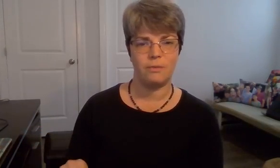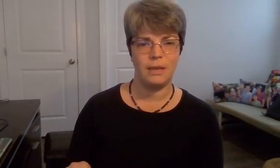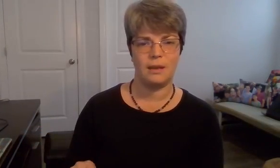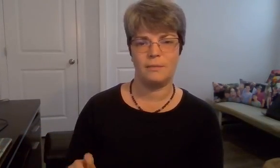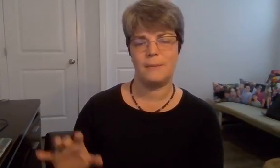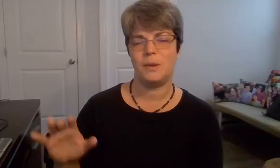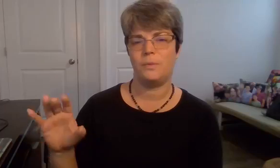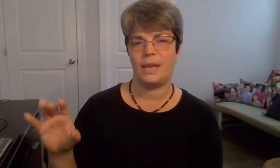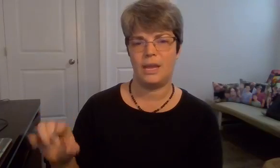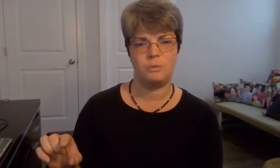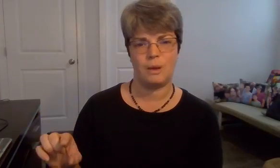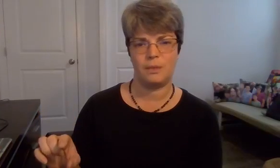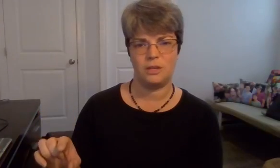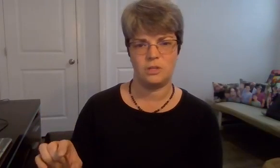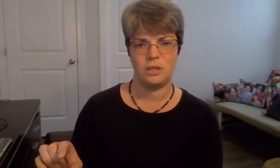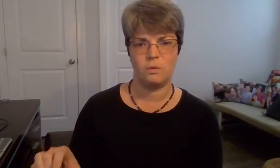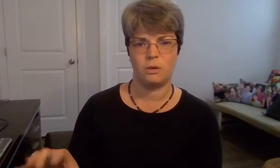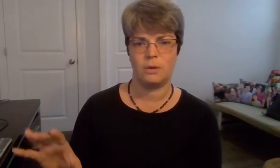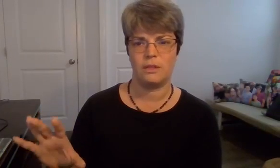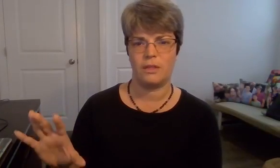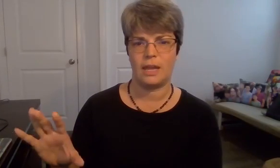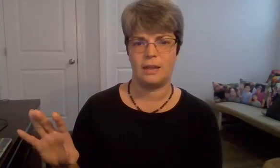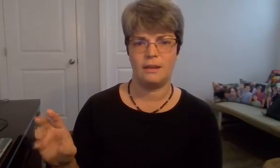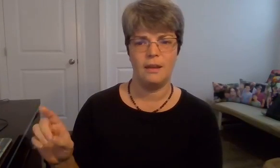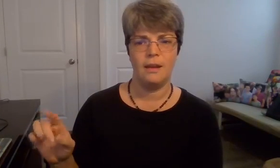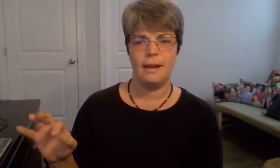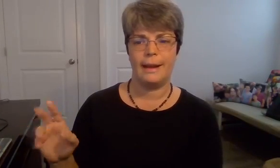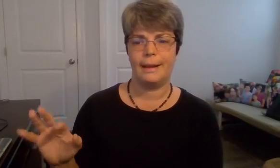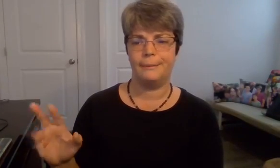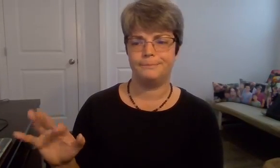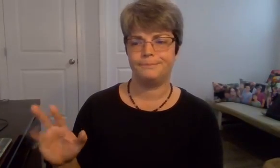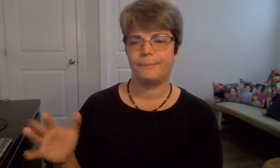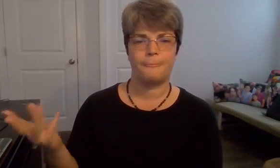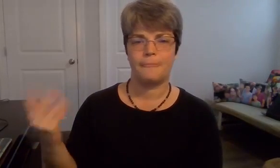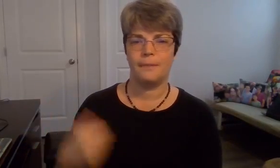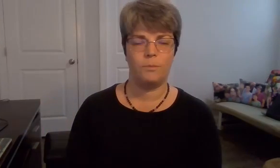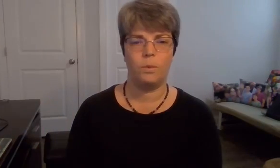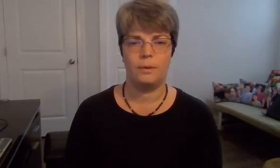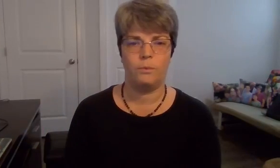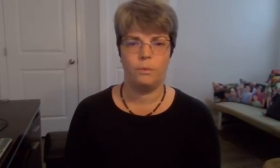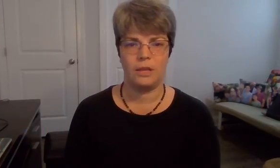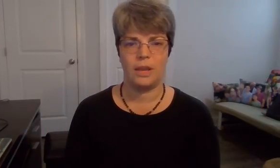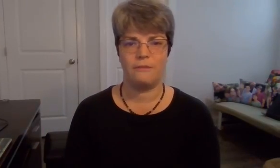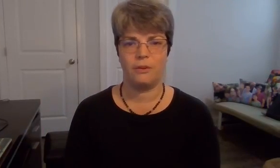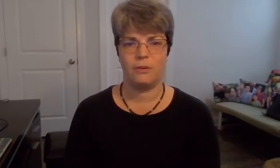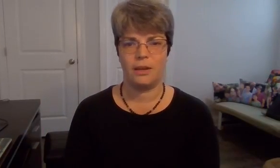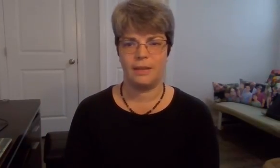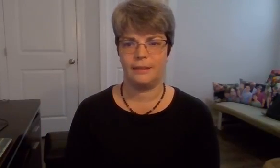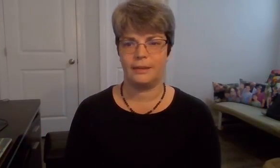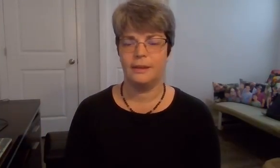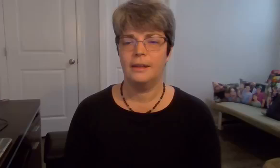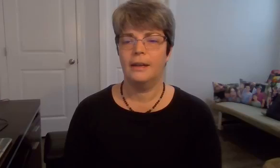me, maybe the age population that you work with, and what you have going on out there.